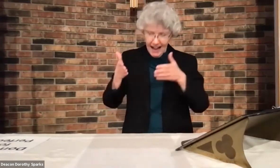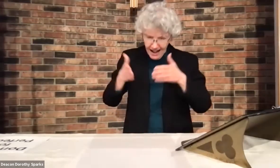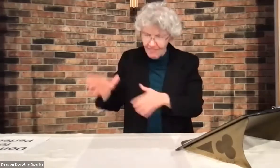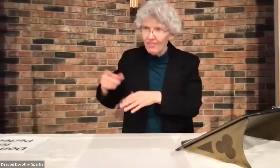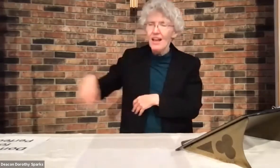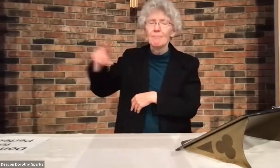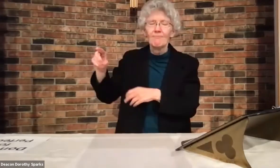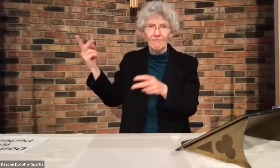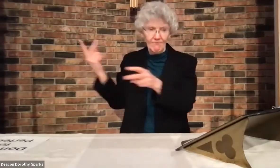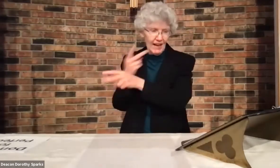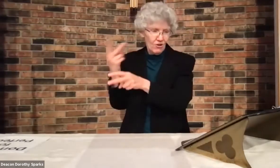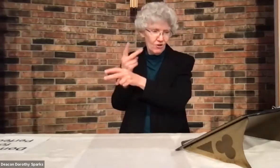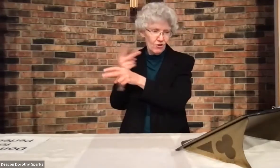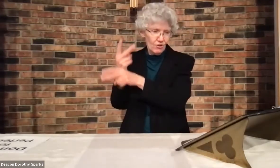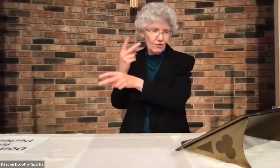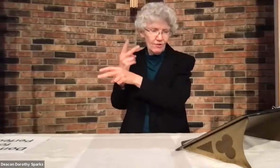for everyone.